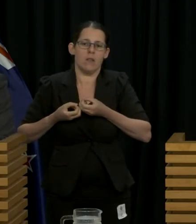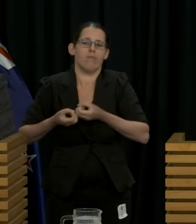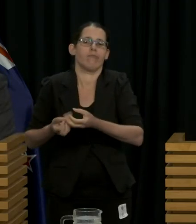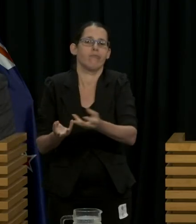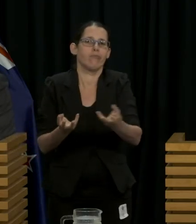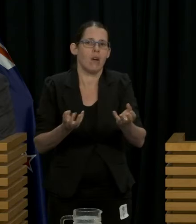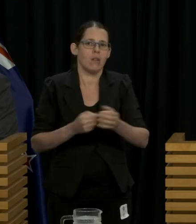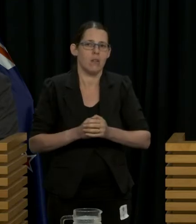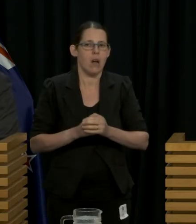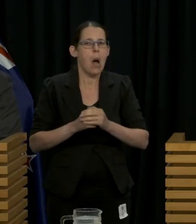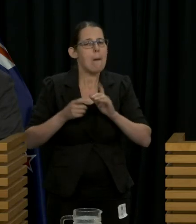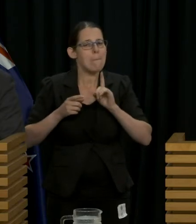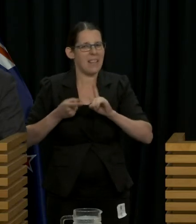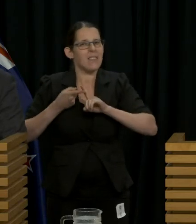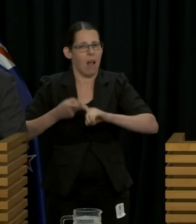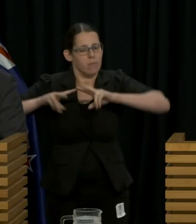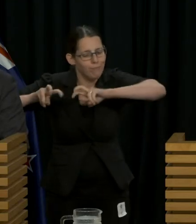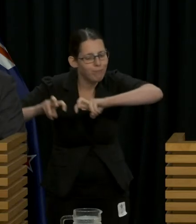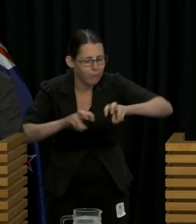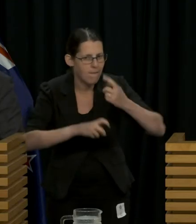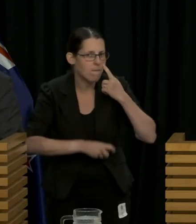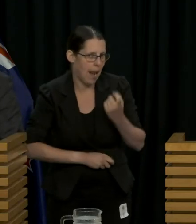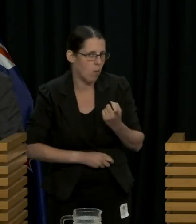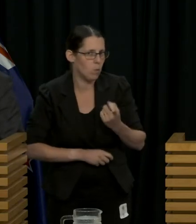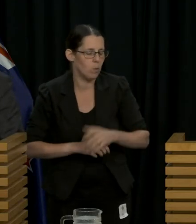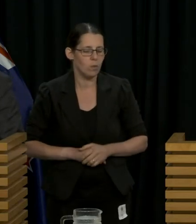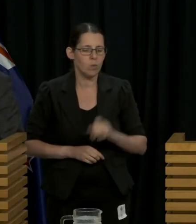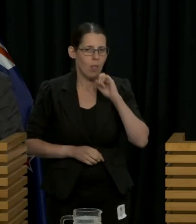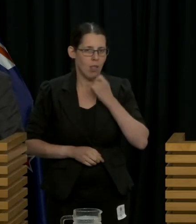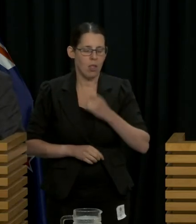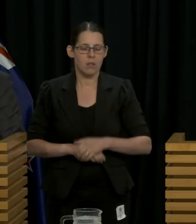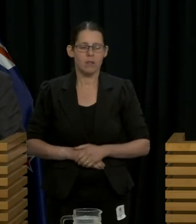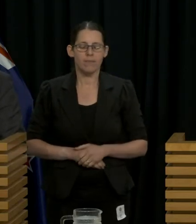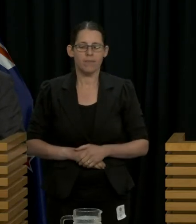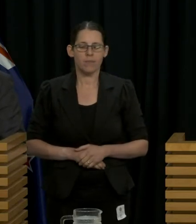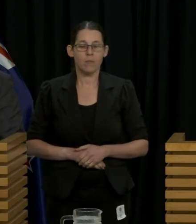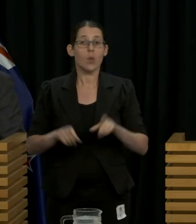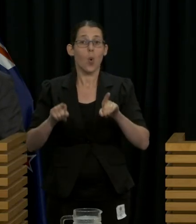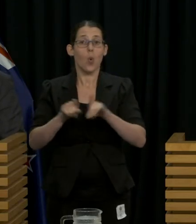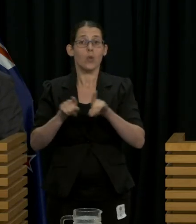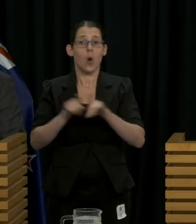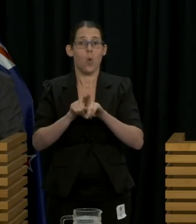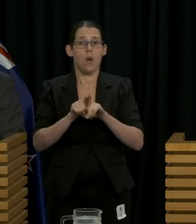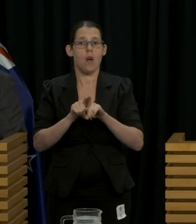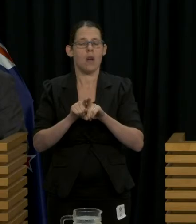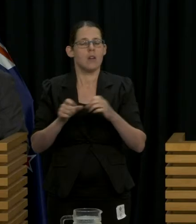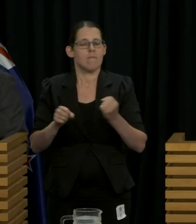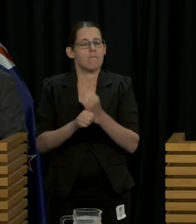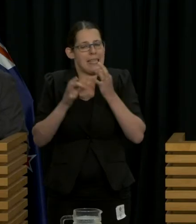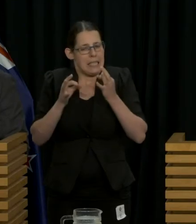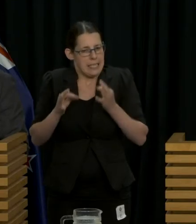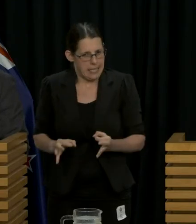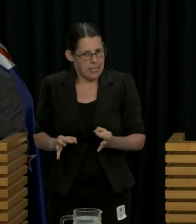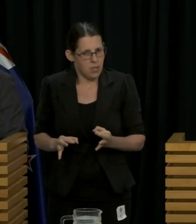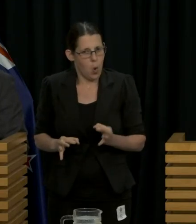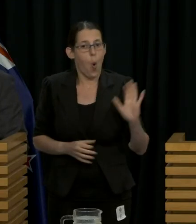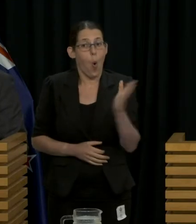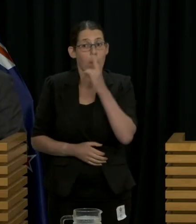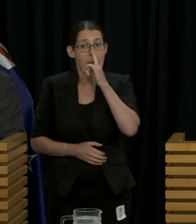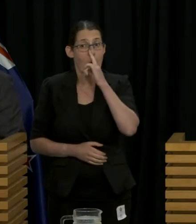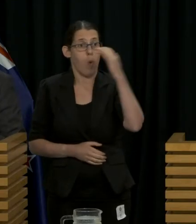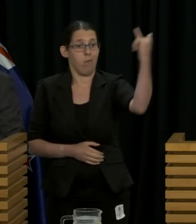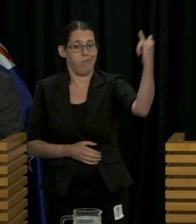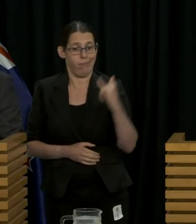on that. We've made the decision that all returnees across all of our isolation facilities